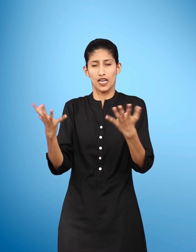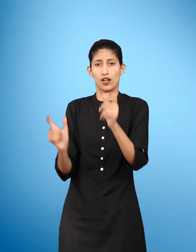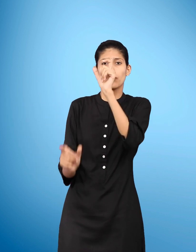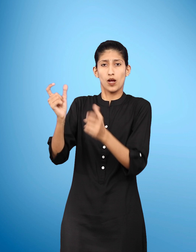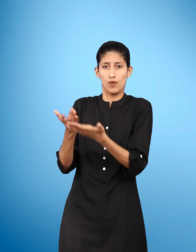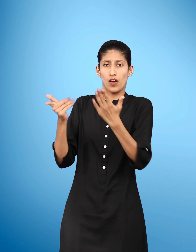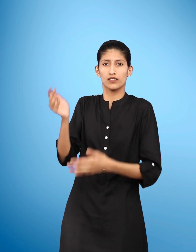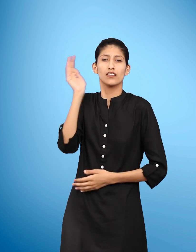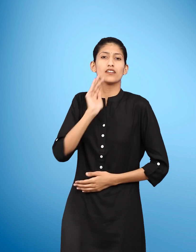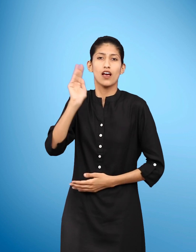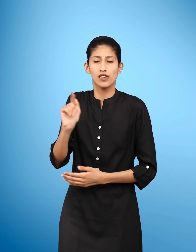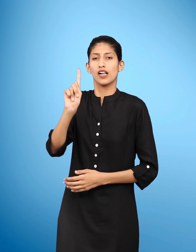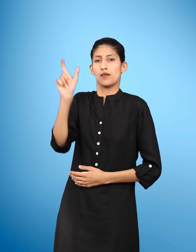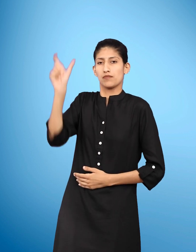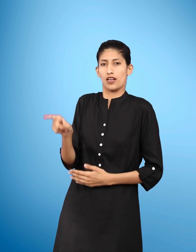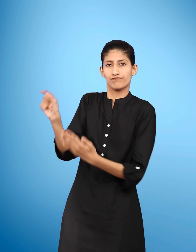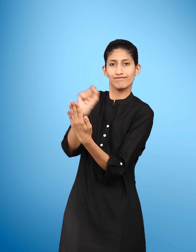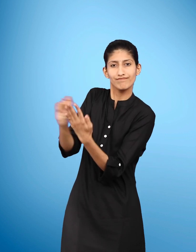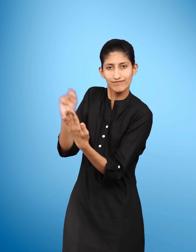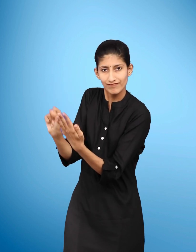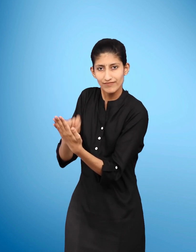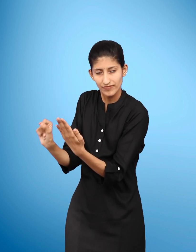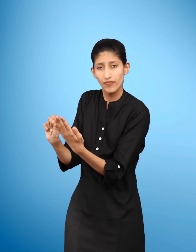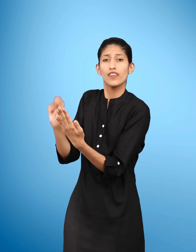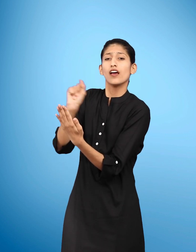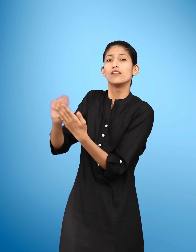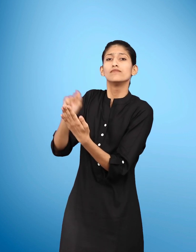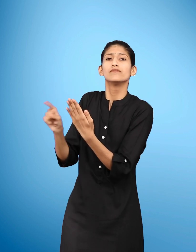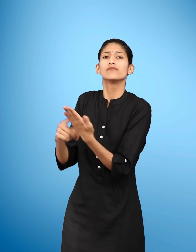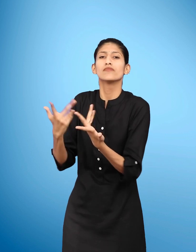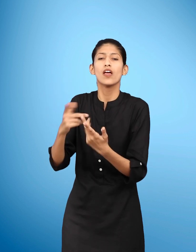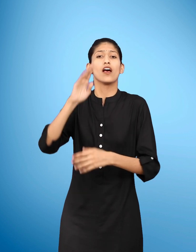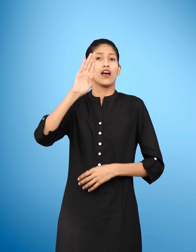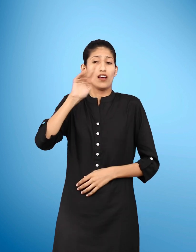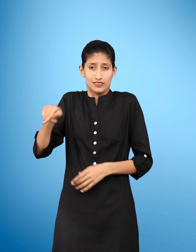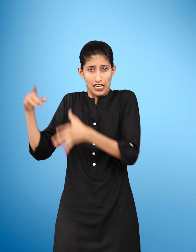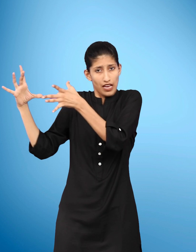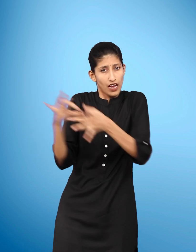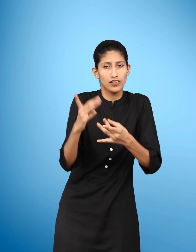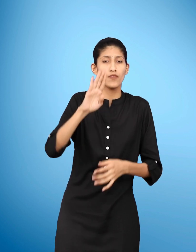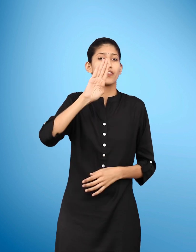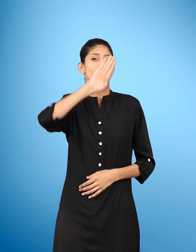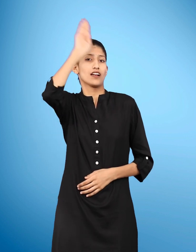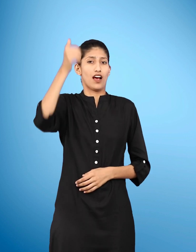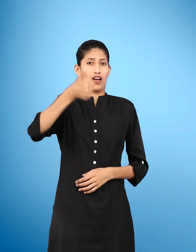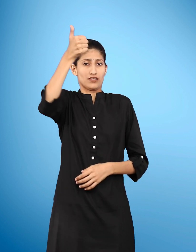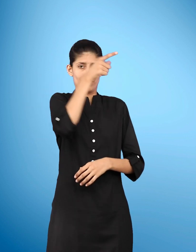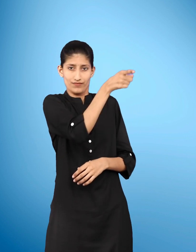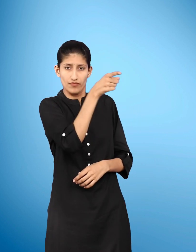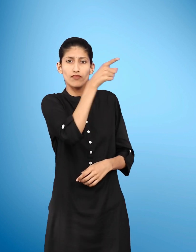They kept some of the wealth and distributed the rest amongst their supporters, including members of their family.